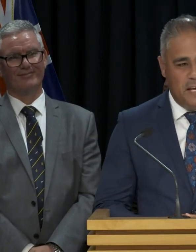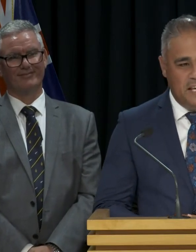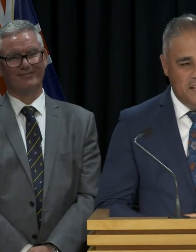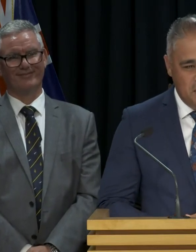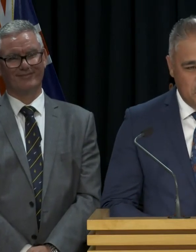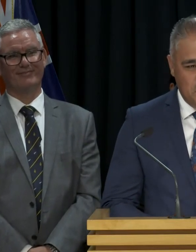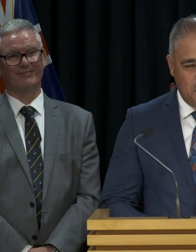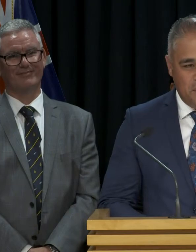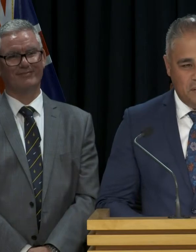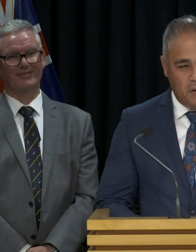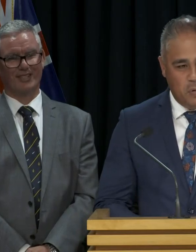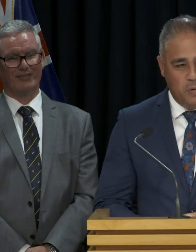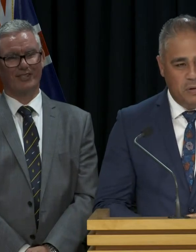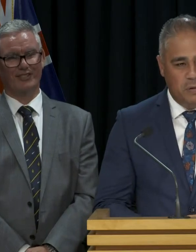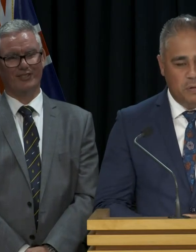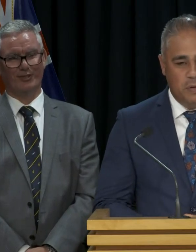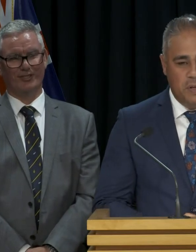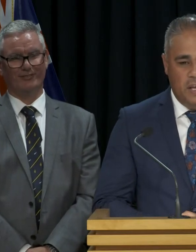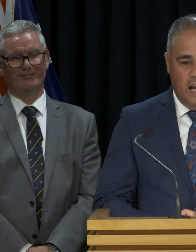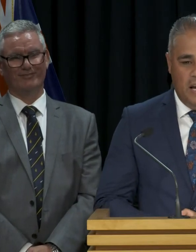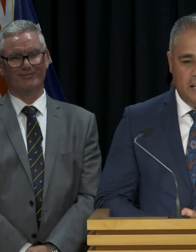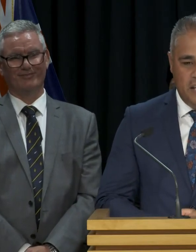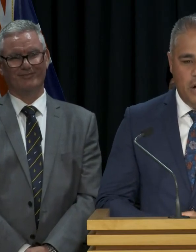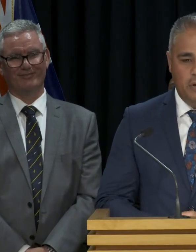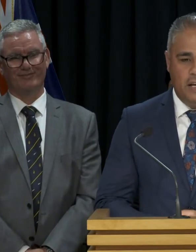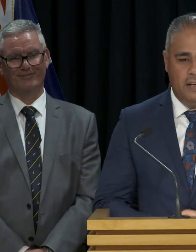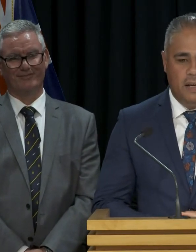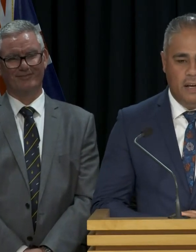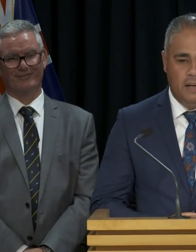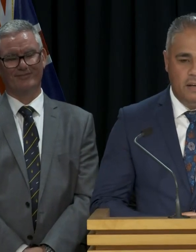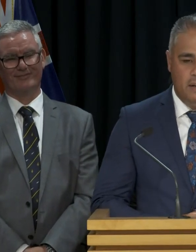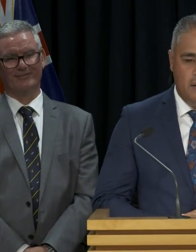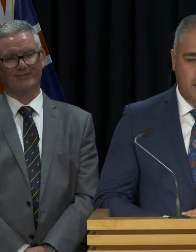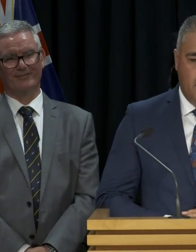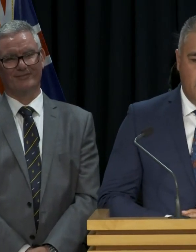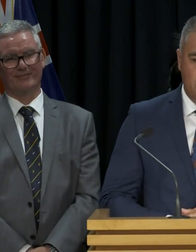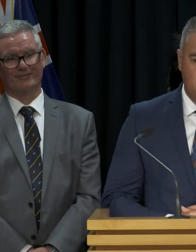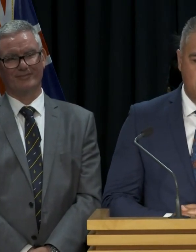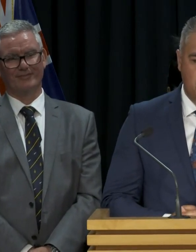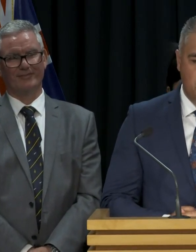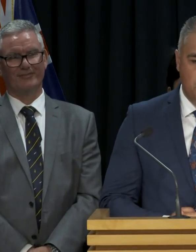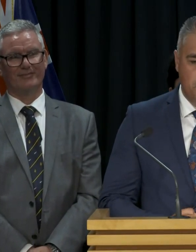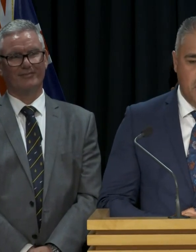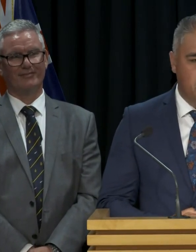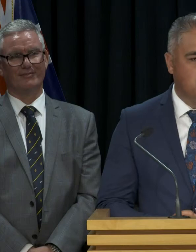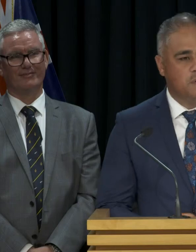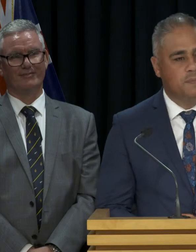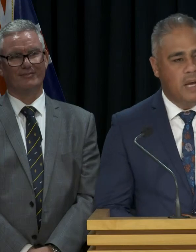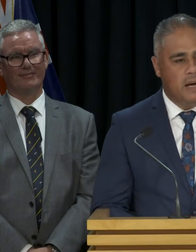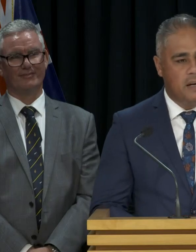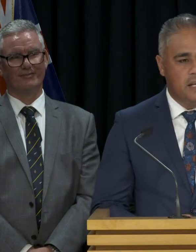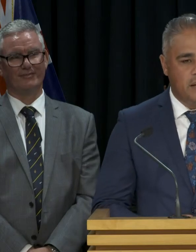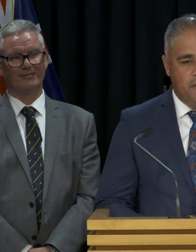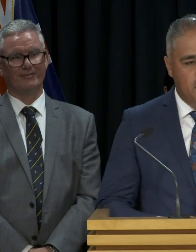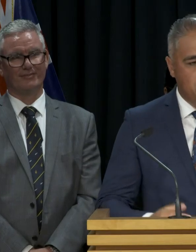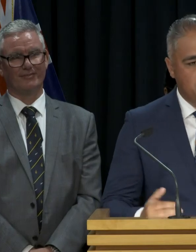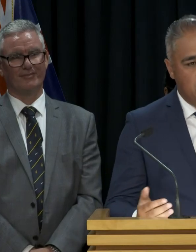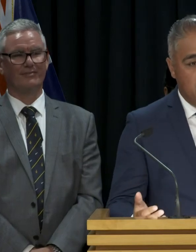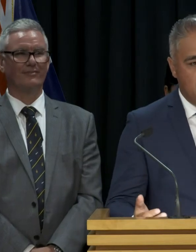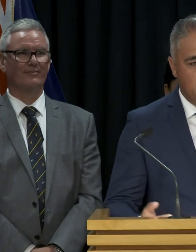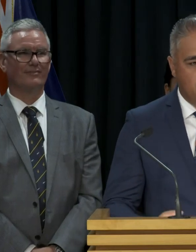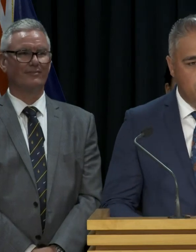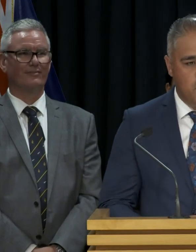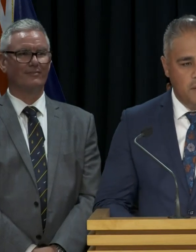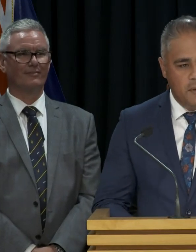Mahi a te mahi. Koe nā pēr tana kōrero ki au nei. Tino miharo ki te whai atu